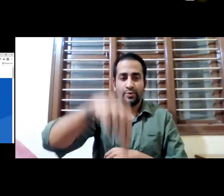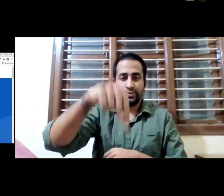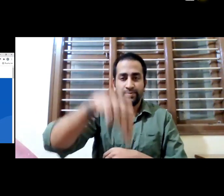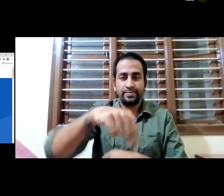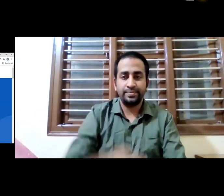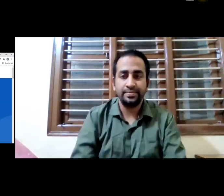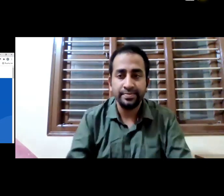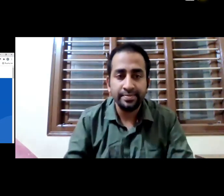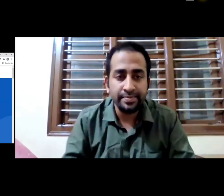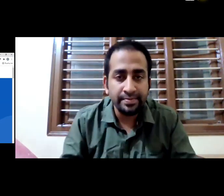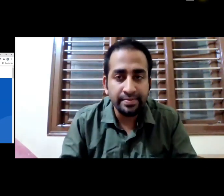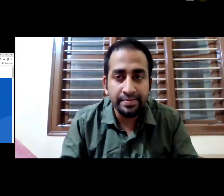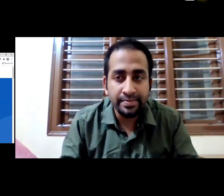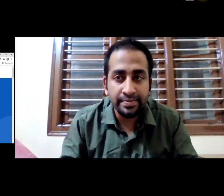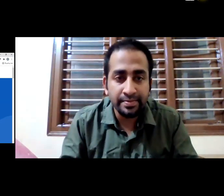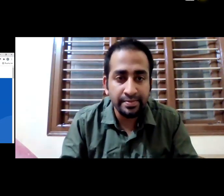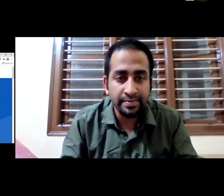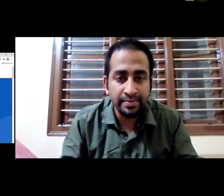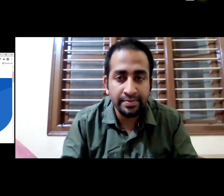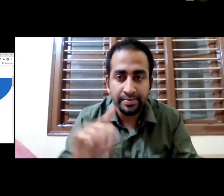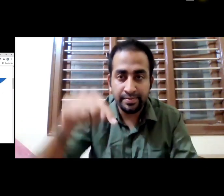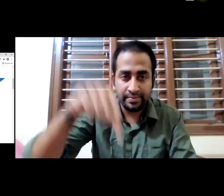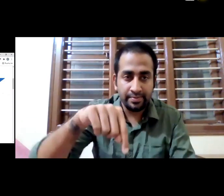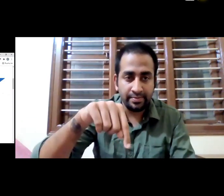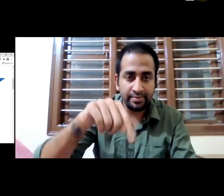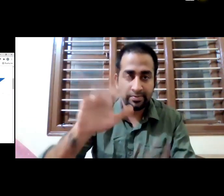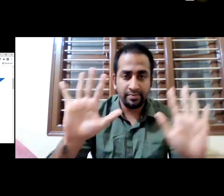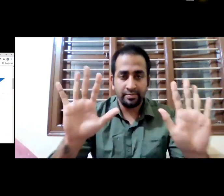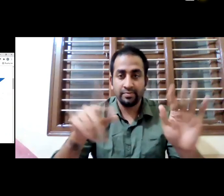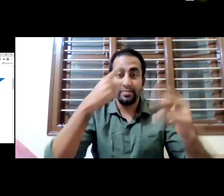something that looks like this. You scroll down, please.